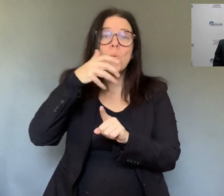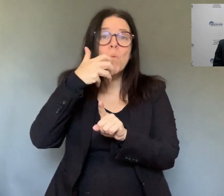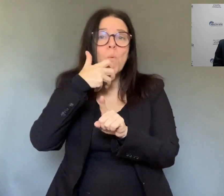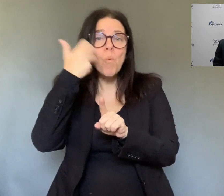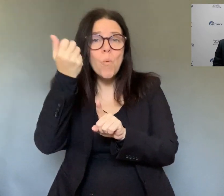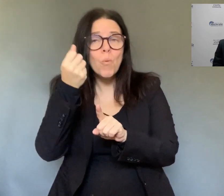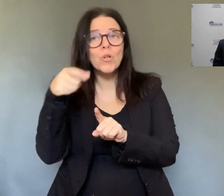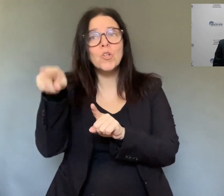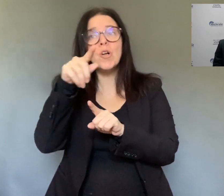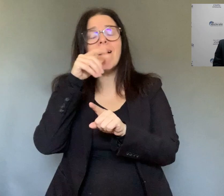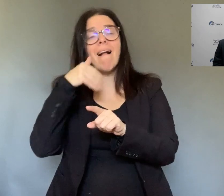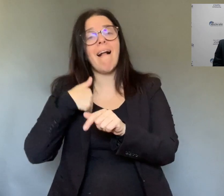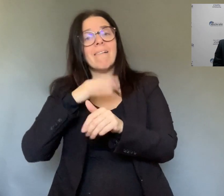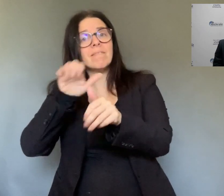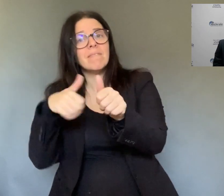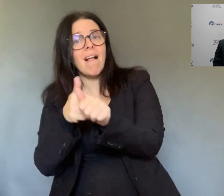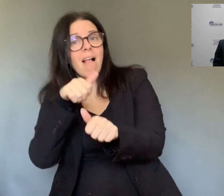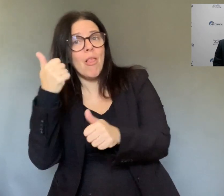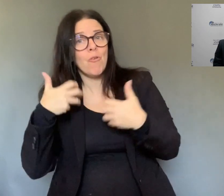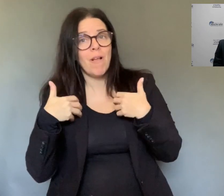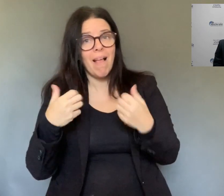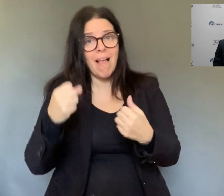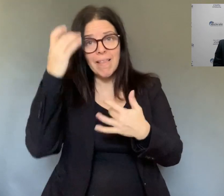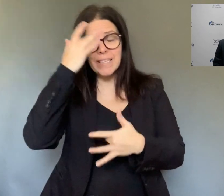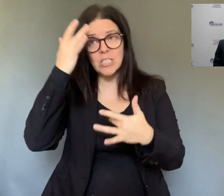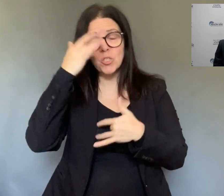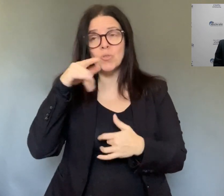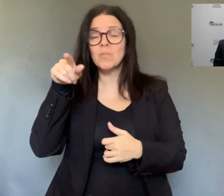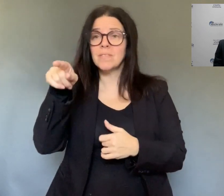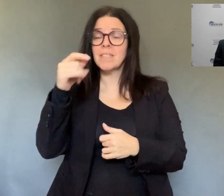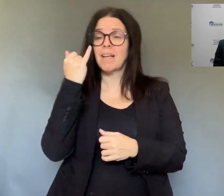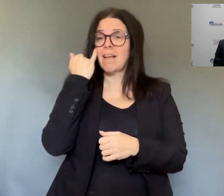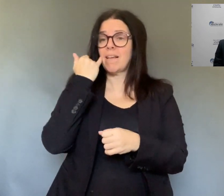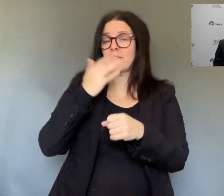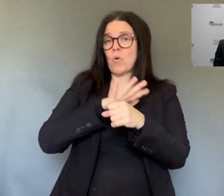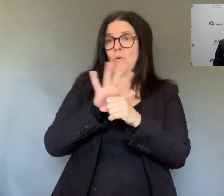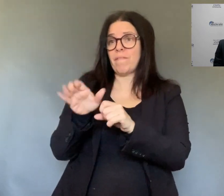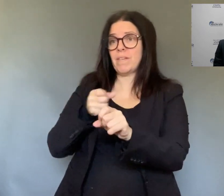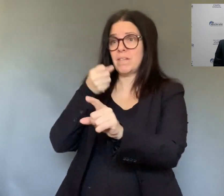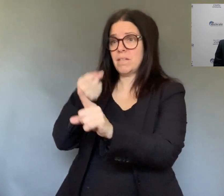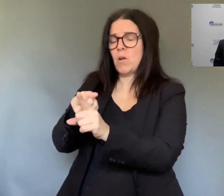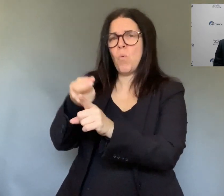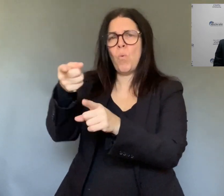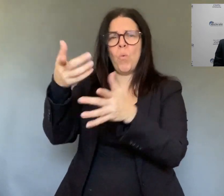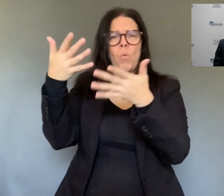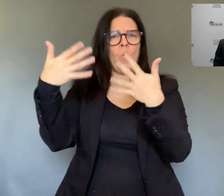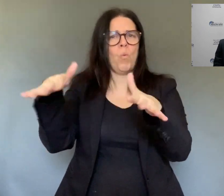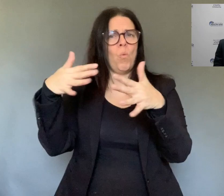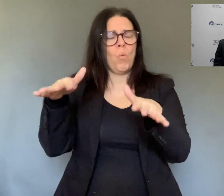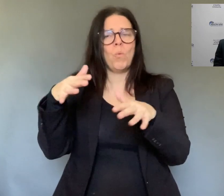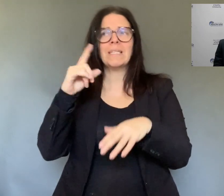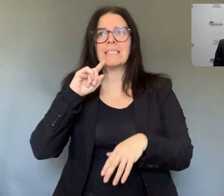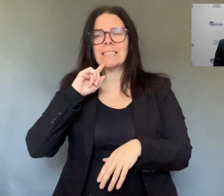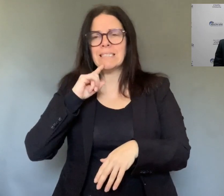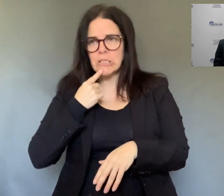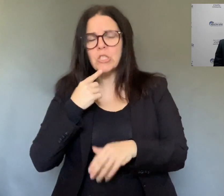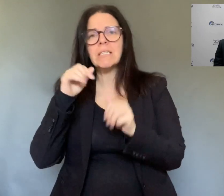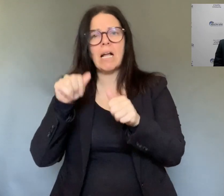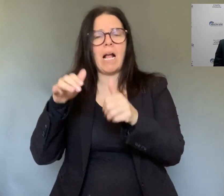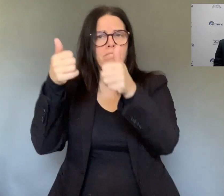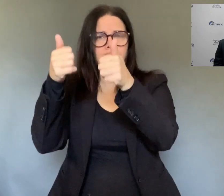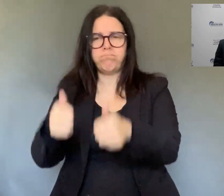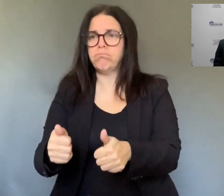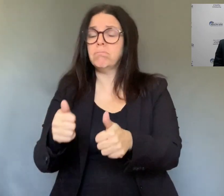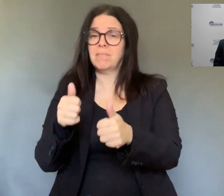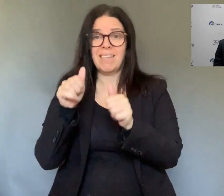medical conditions are at a higher risk for more severe COVID-19 symptoms, including death, and